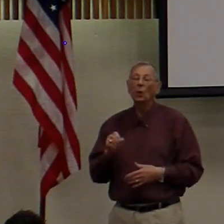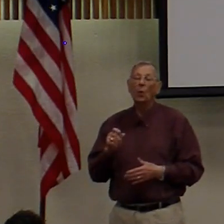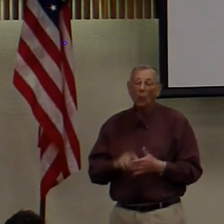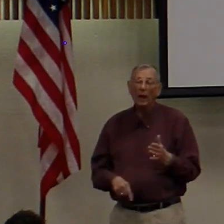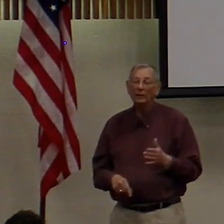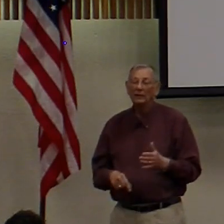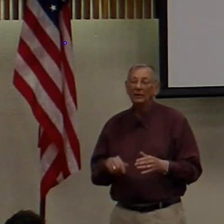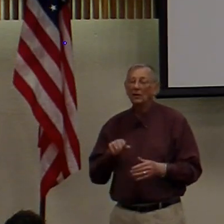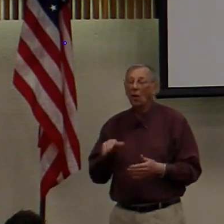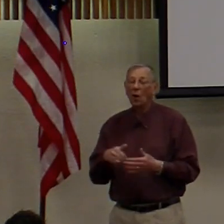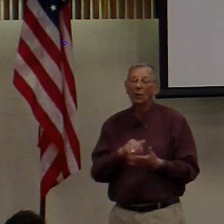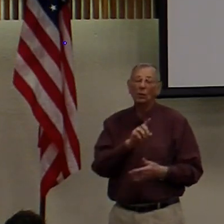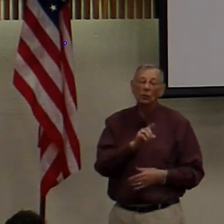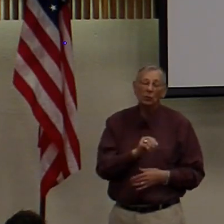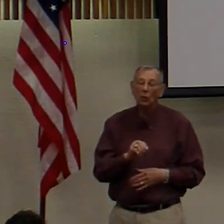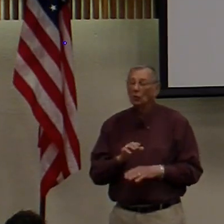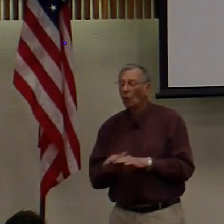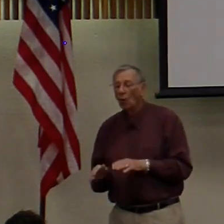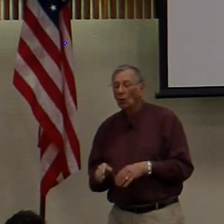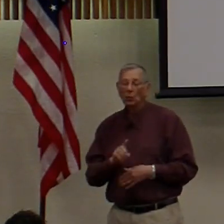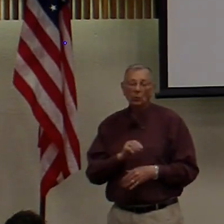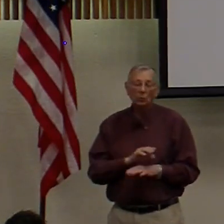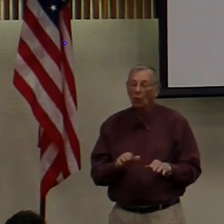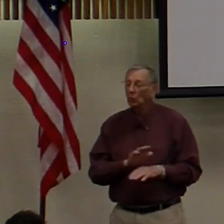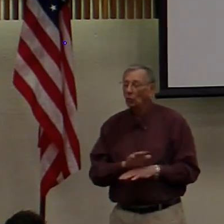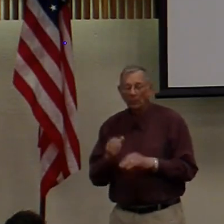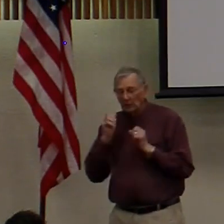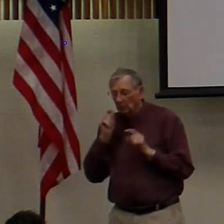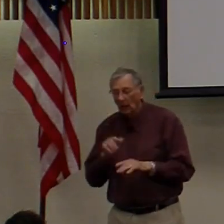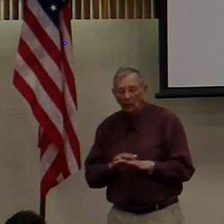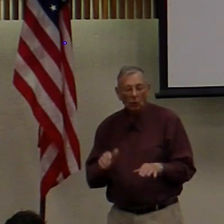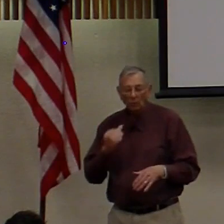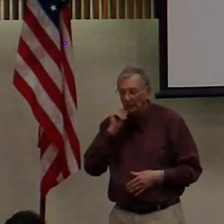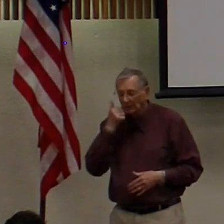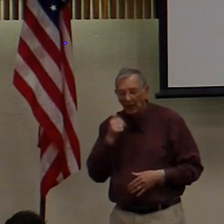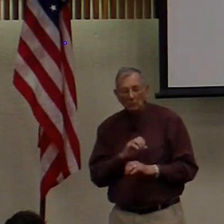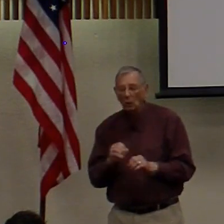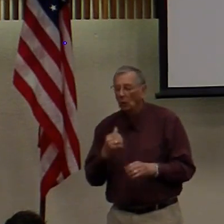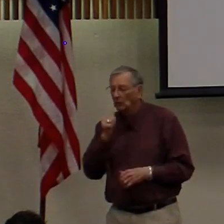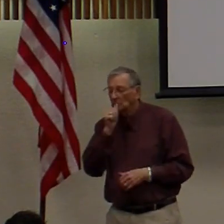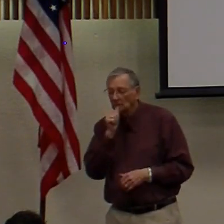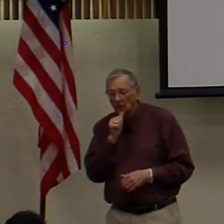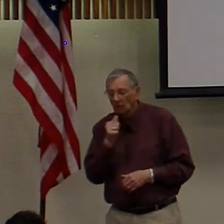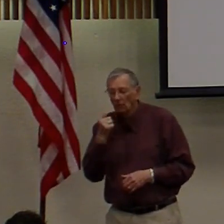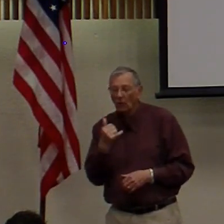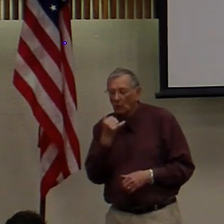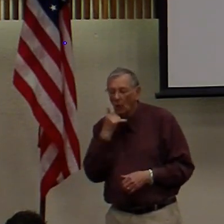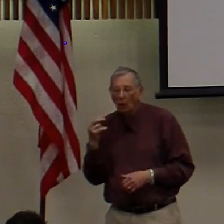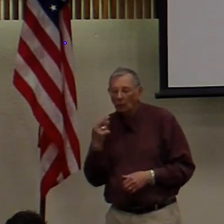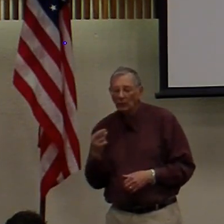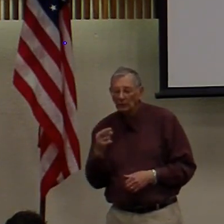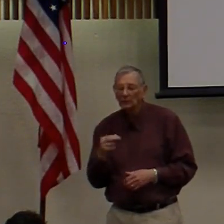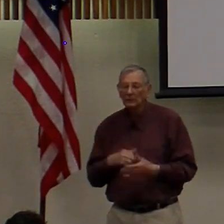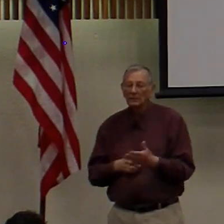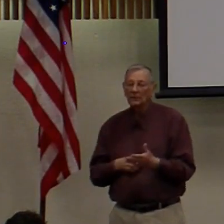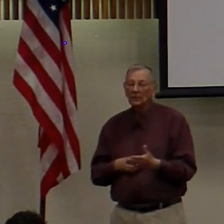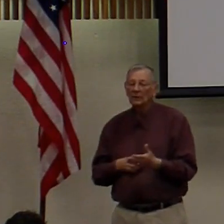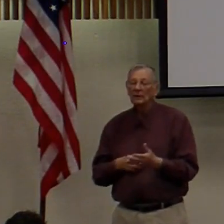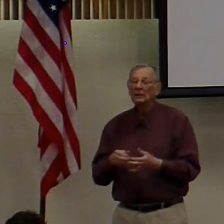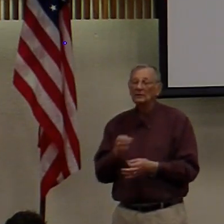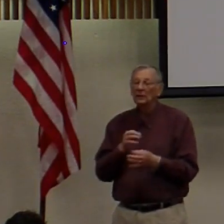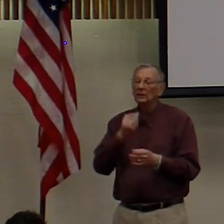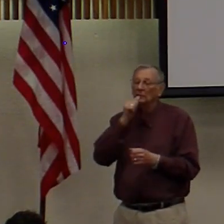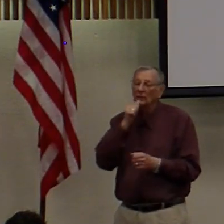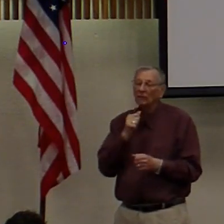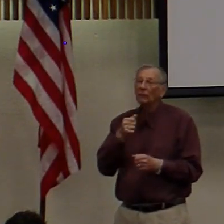all of the do's and don'ts. Don't be surprised. Don't be ashamed. Don't suffer for the wrong things. Instead, suffer